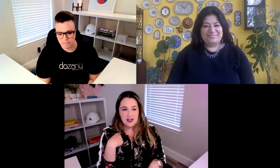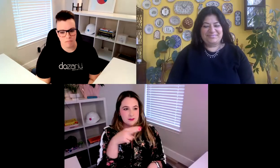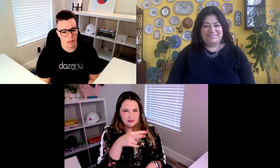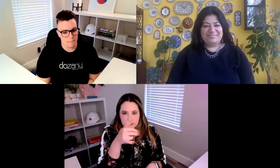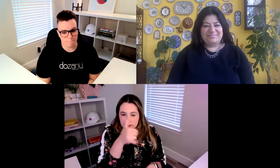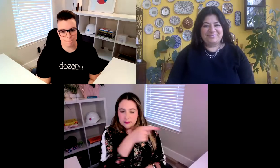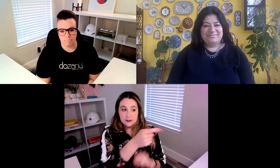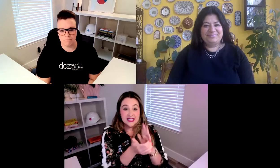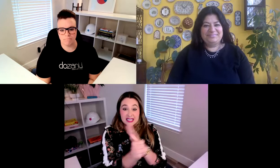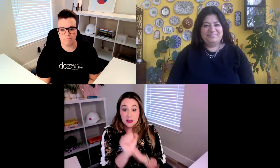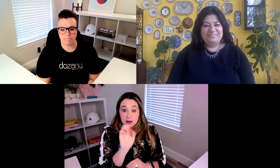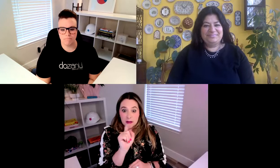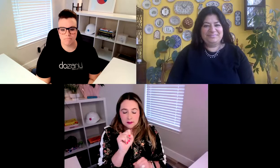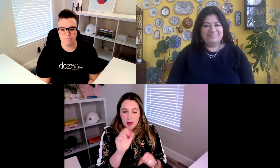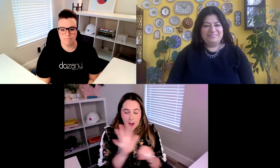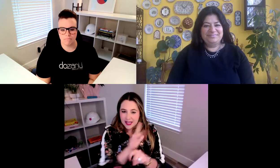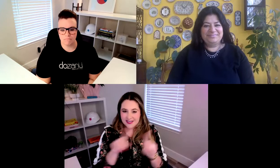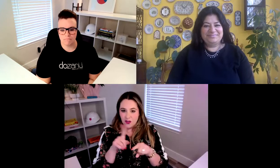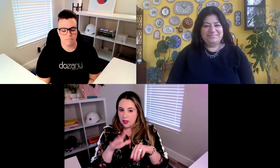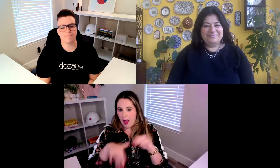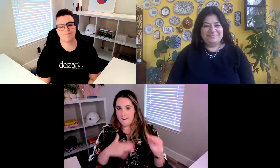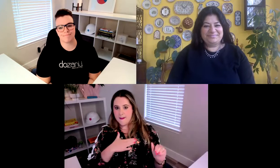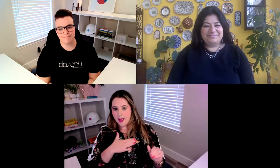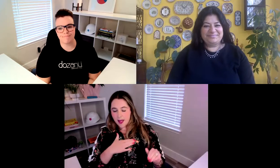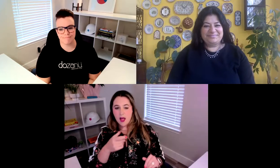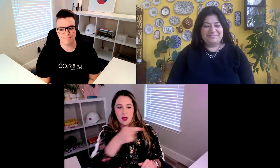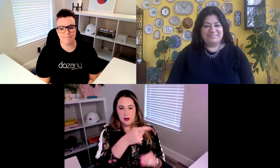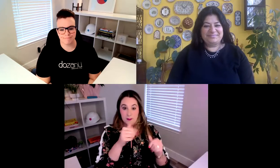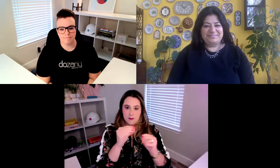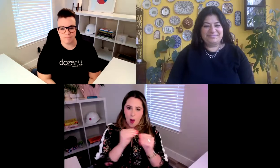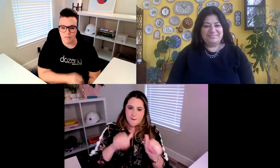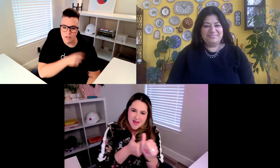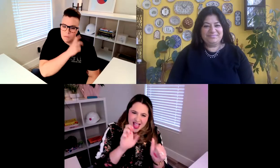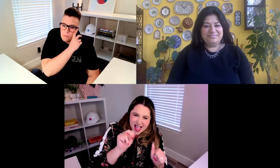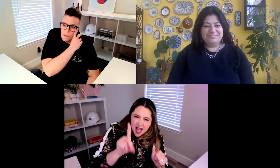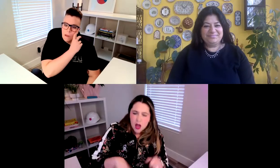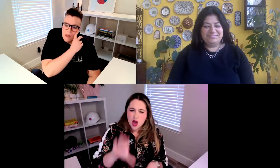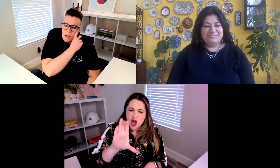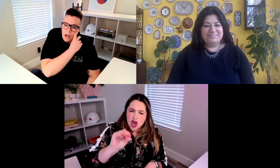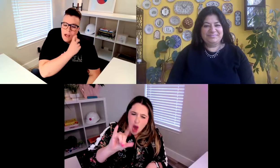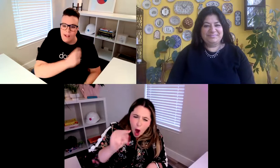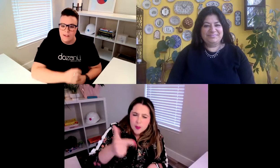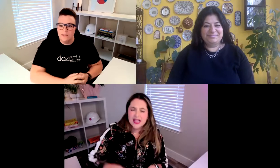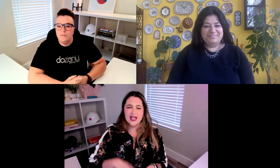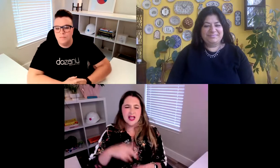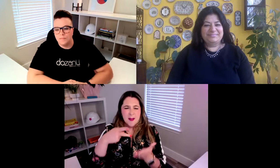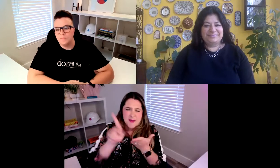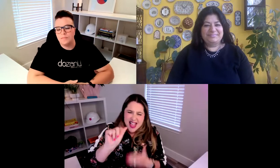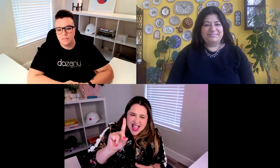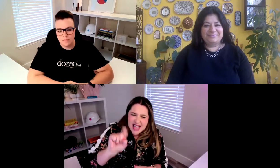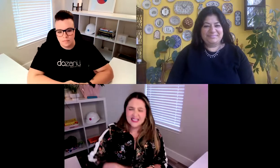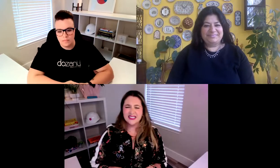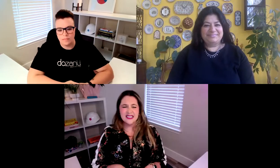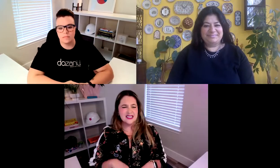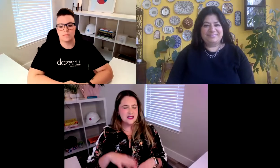was like instantaneous. The two of us had such a connection. And I was like, wow, we had such different skill sets, though, because I see that Catherine